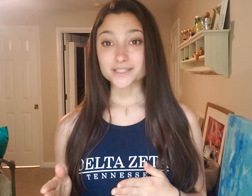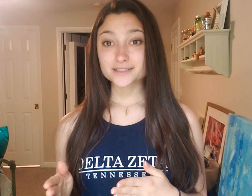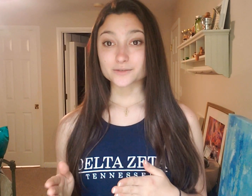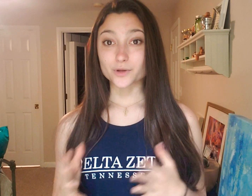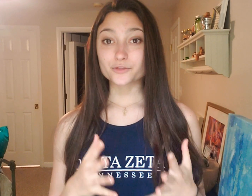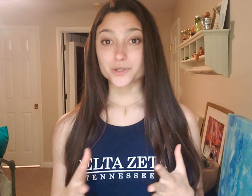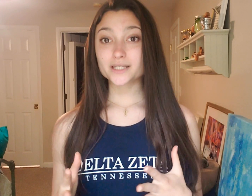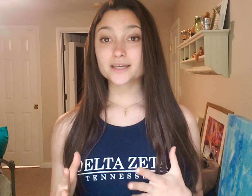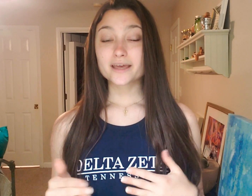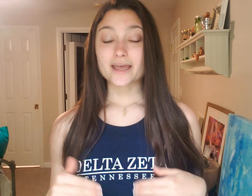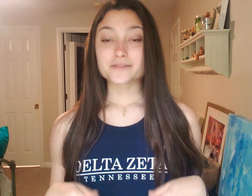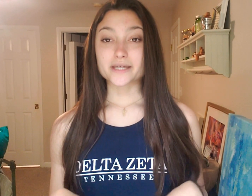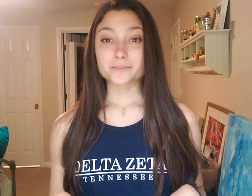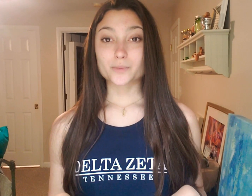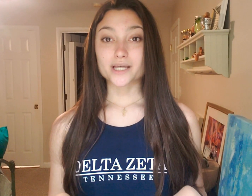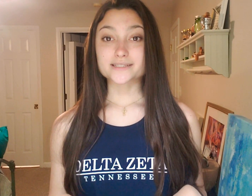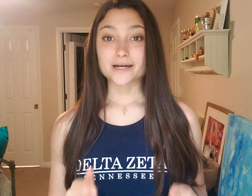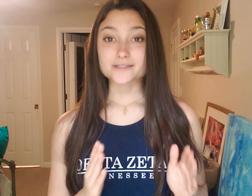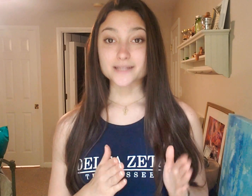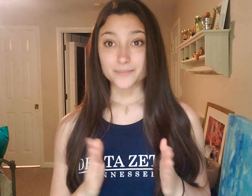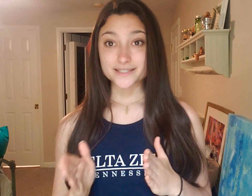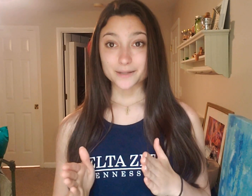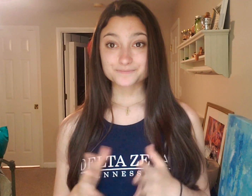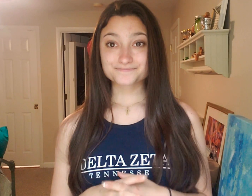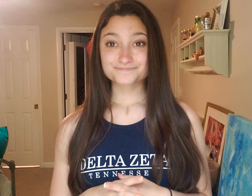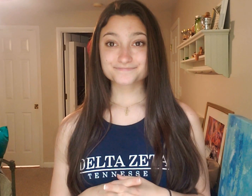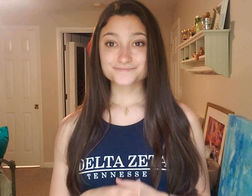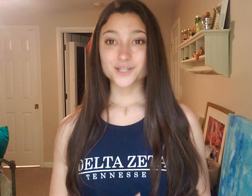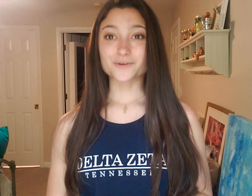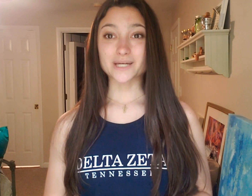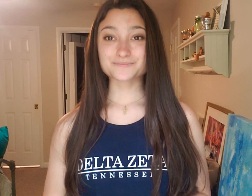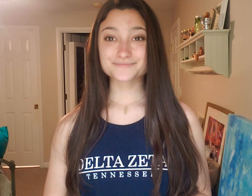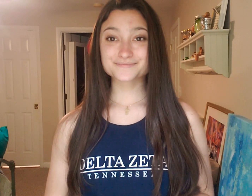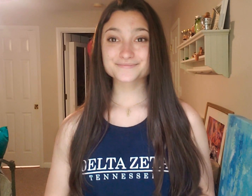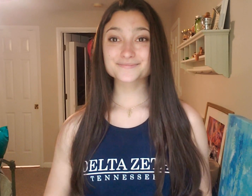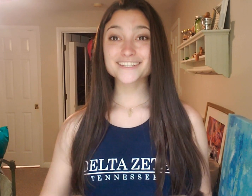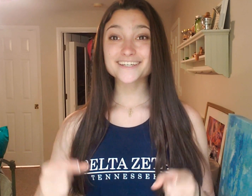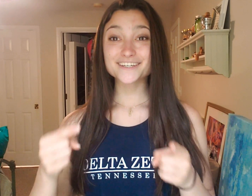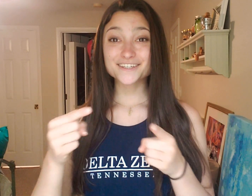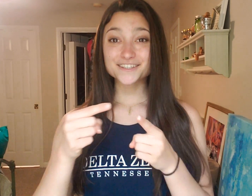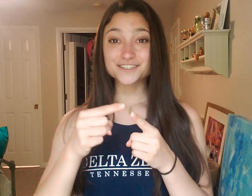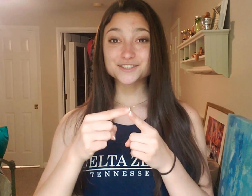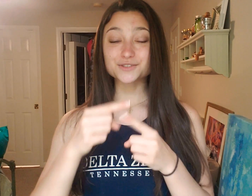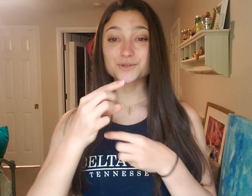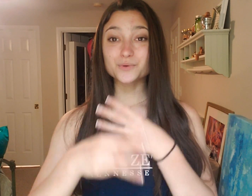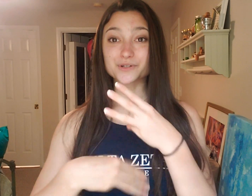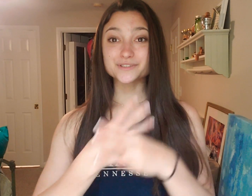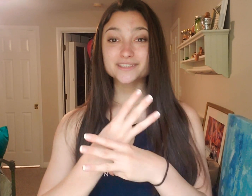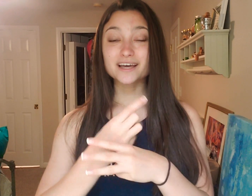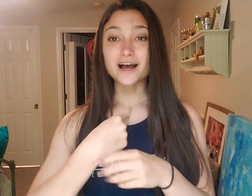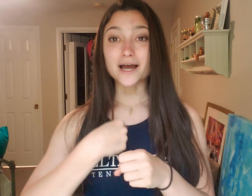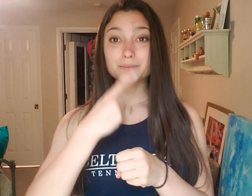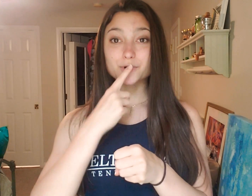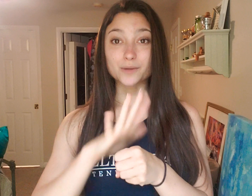speed and run through it, and then I'm going to break it down step by step. Okay. To the world, I